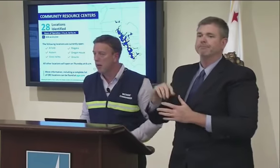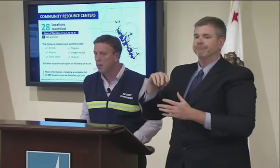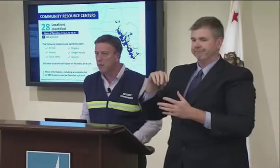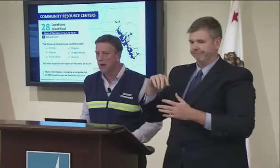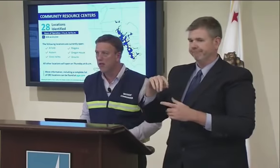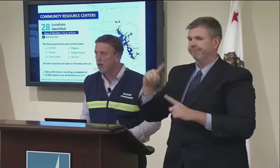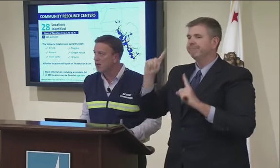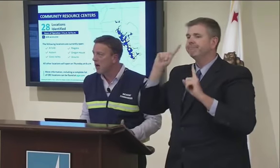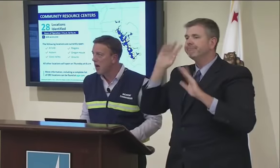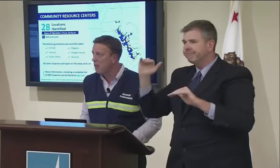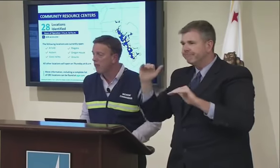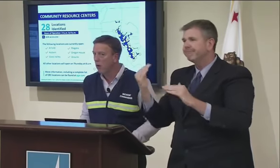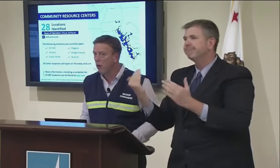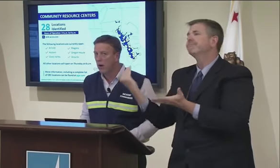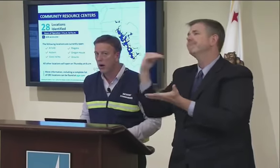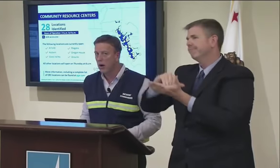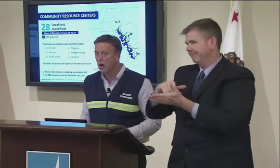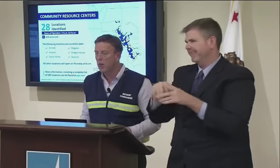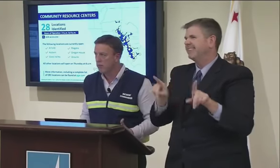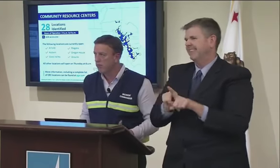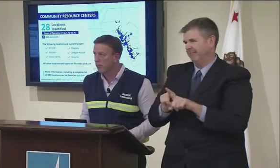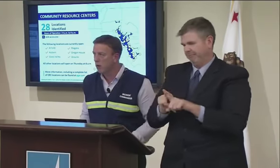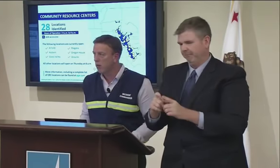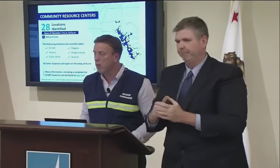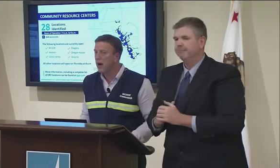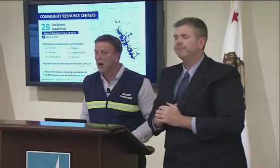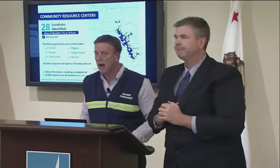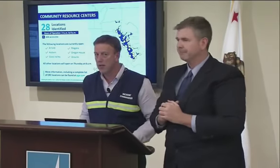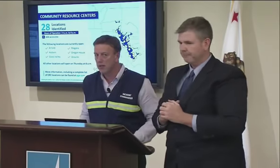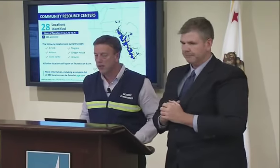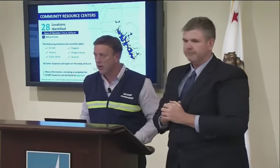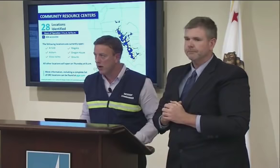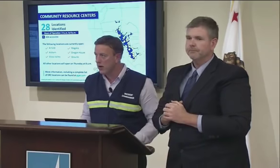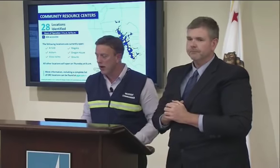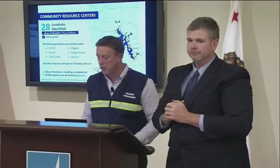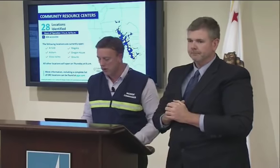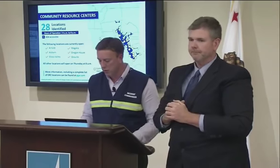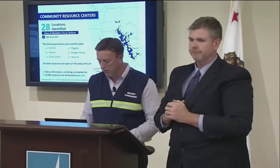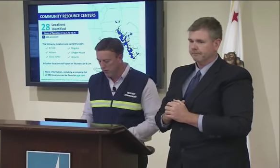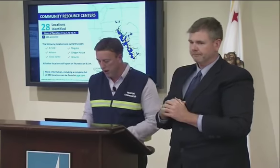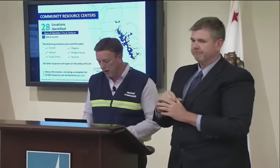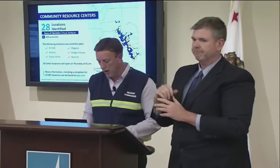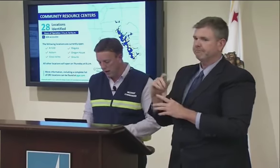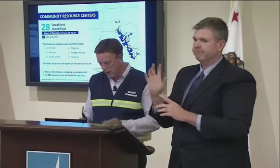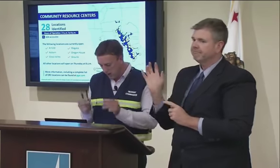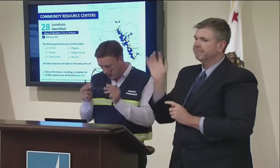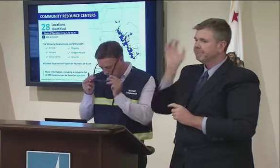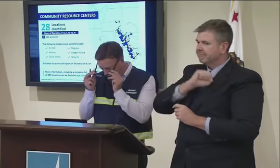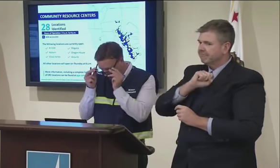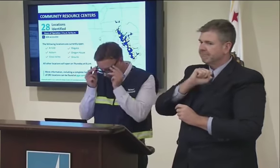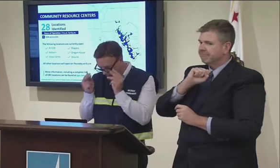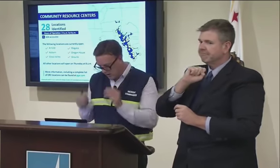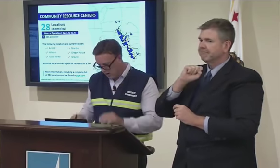estimate bakes in time for repair activity for any damage that we find.